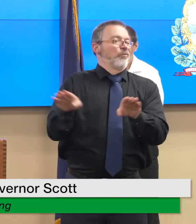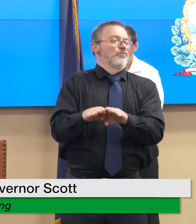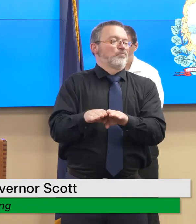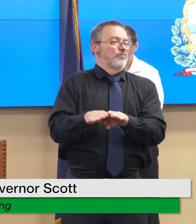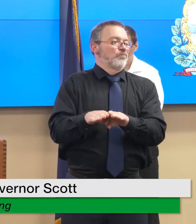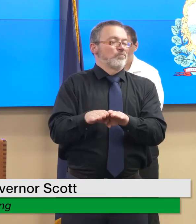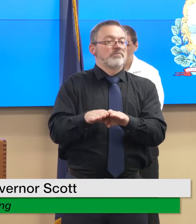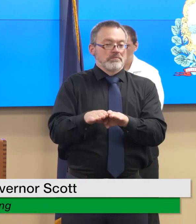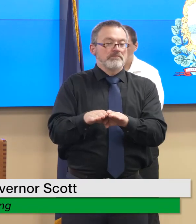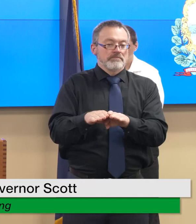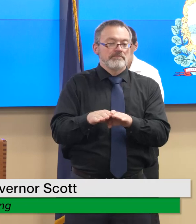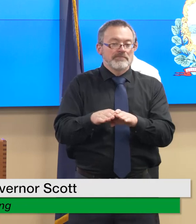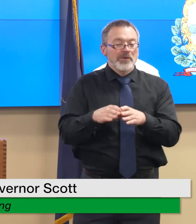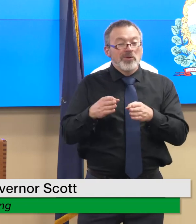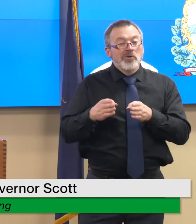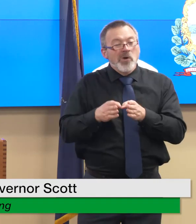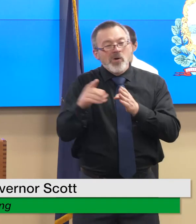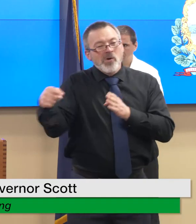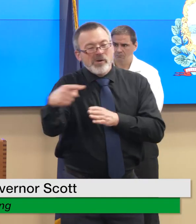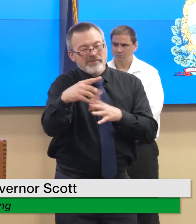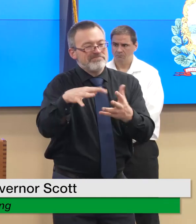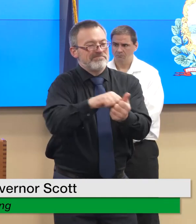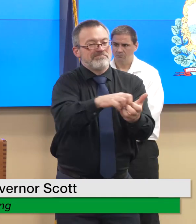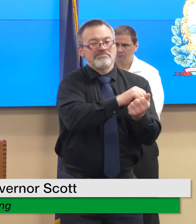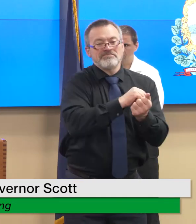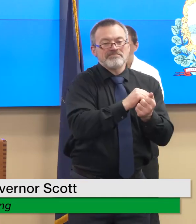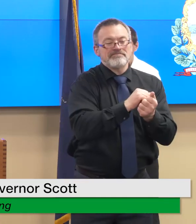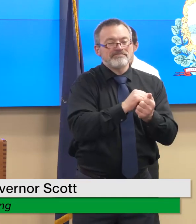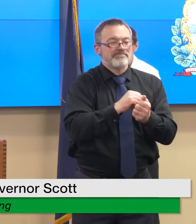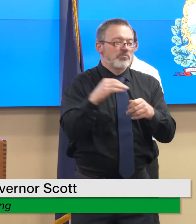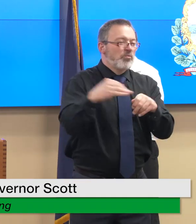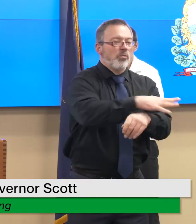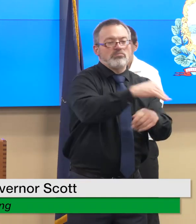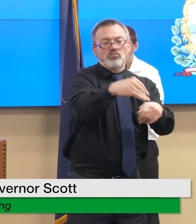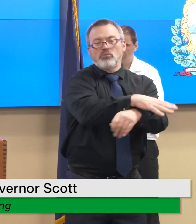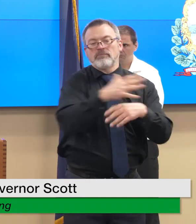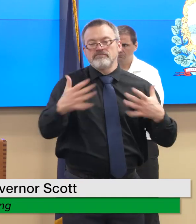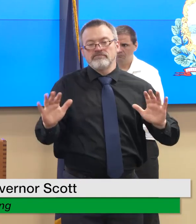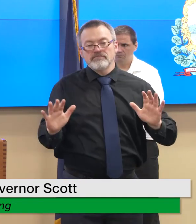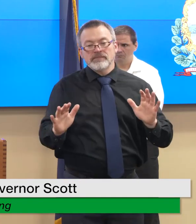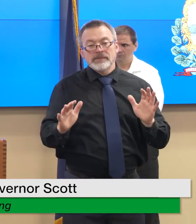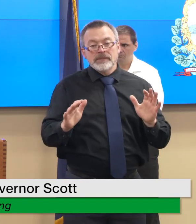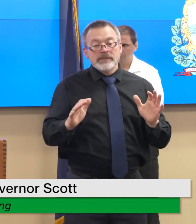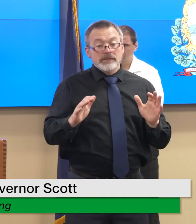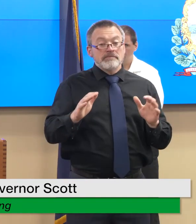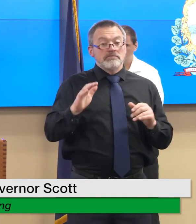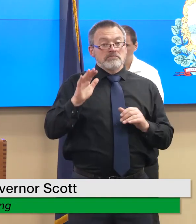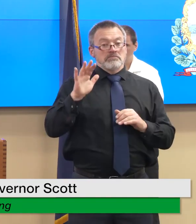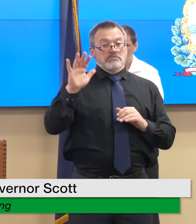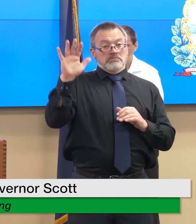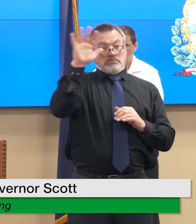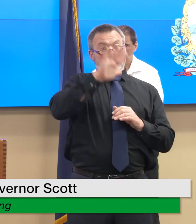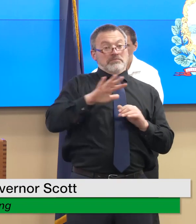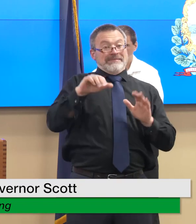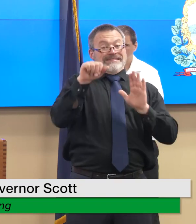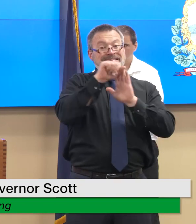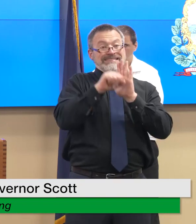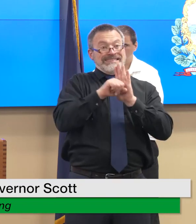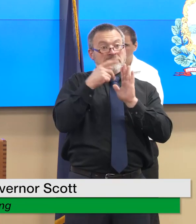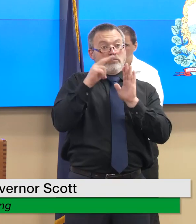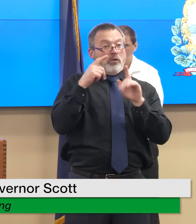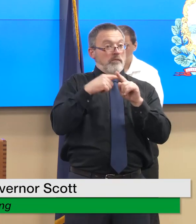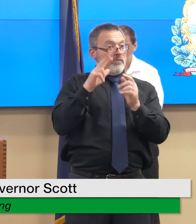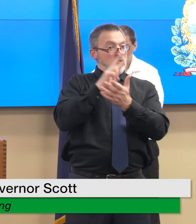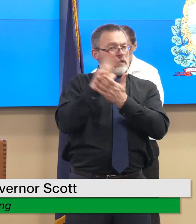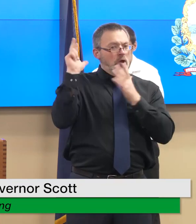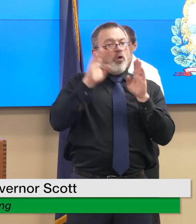park roads have washed out in places. All state parks that were affected by the July 10th flood have reopened,